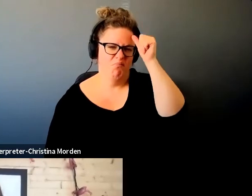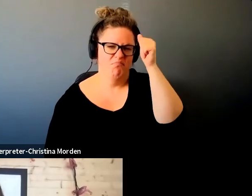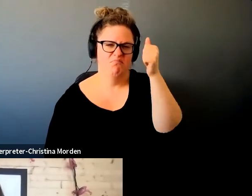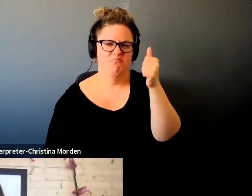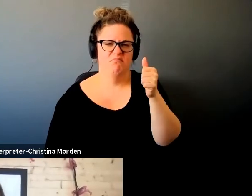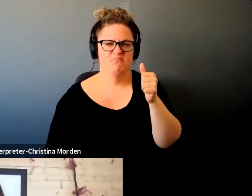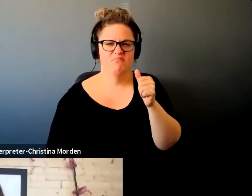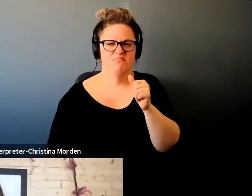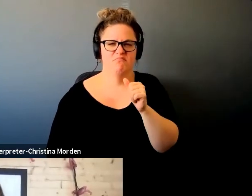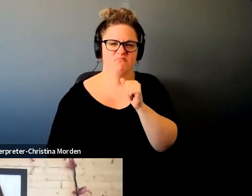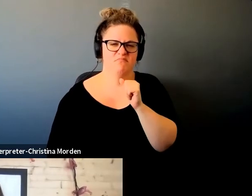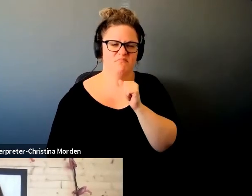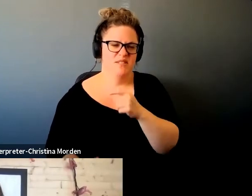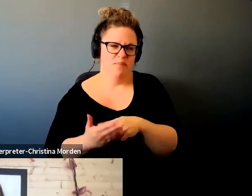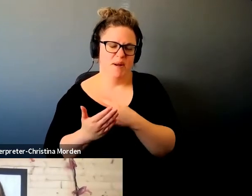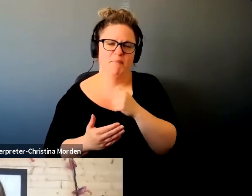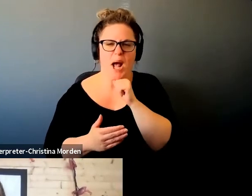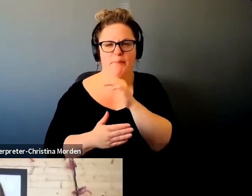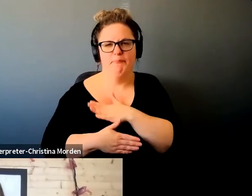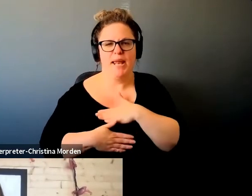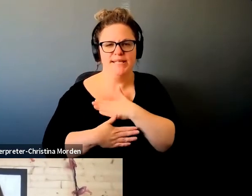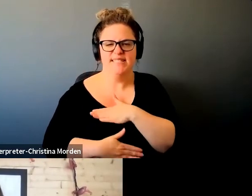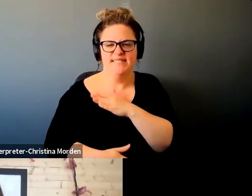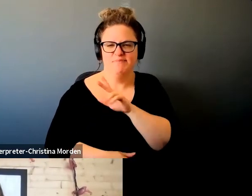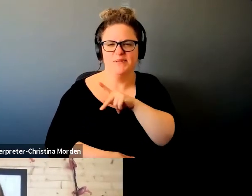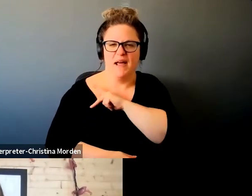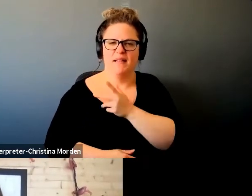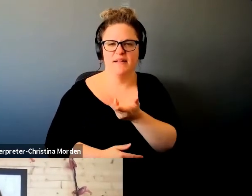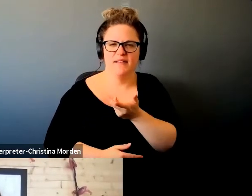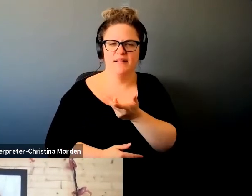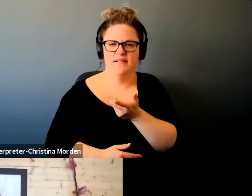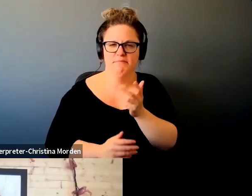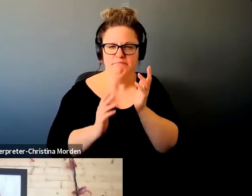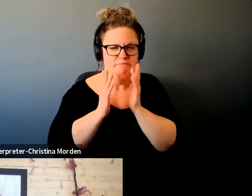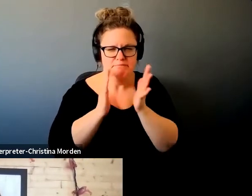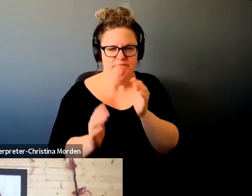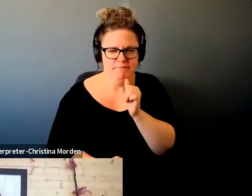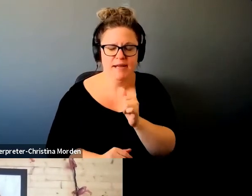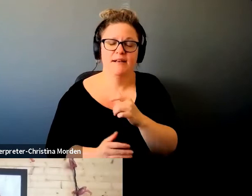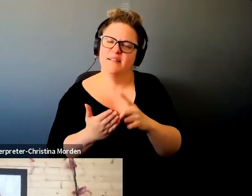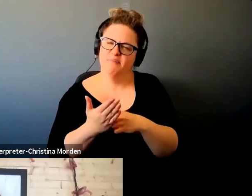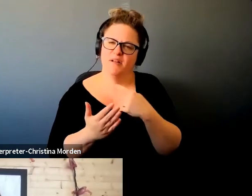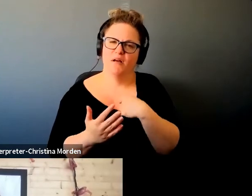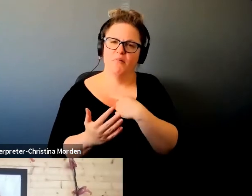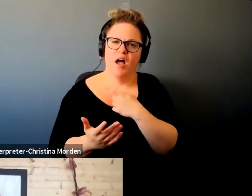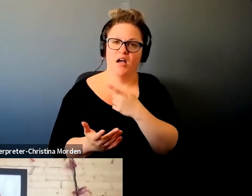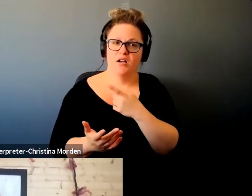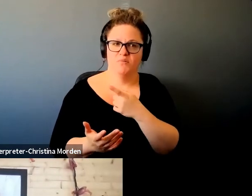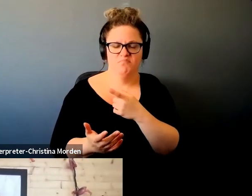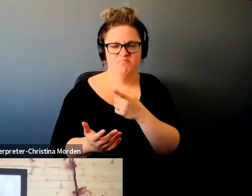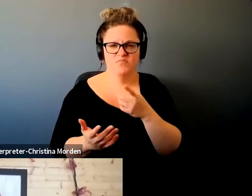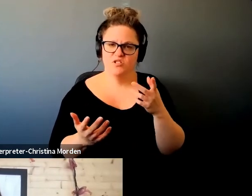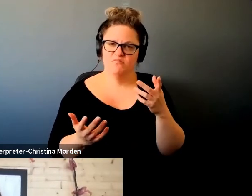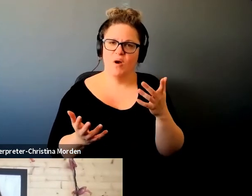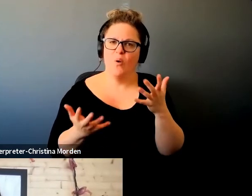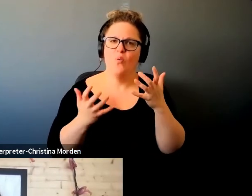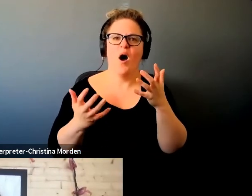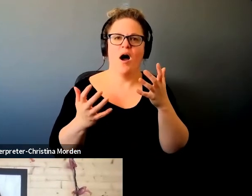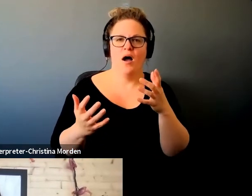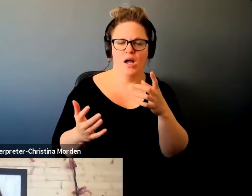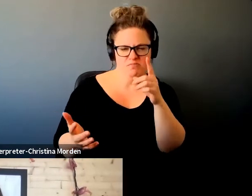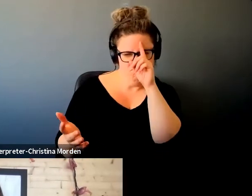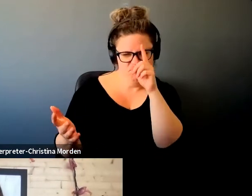reactionary part of my personality. And like, since I'm pretty provocative, just